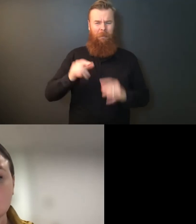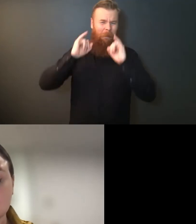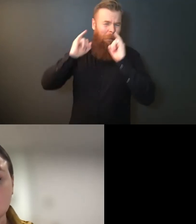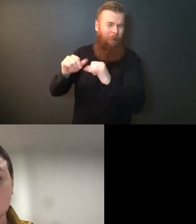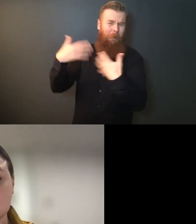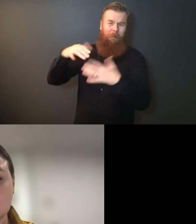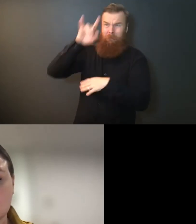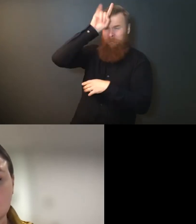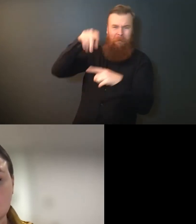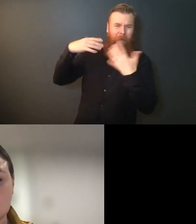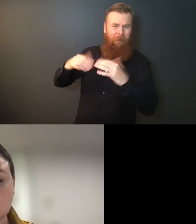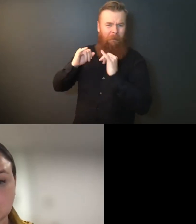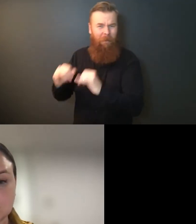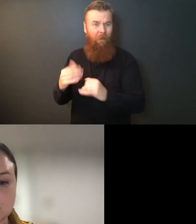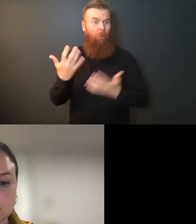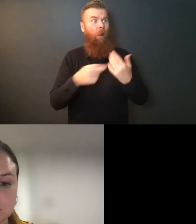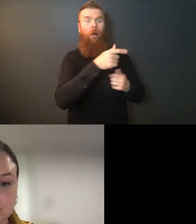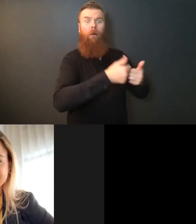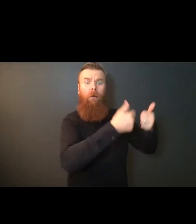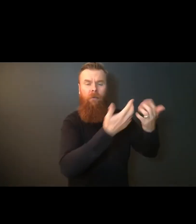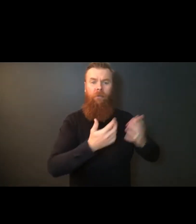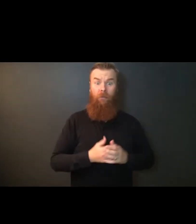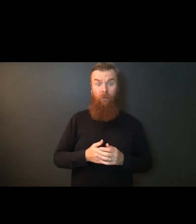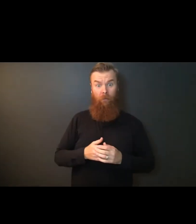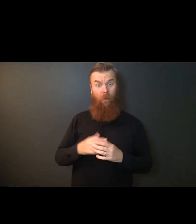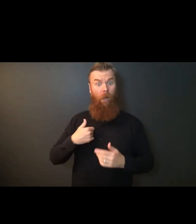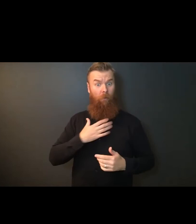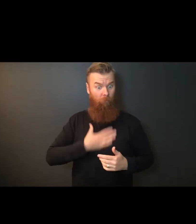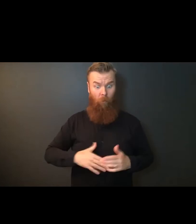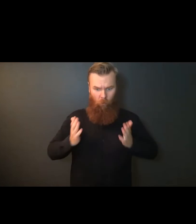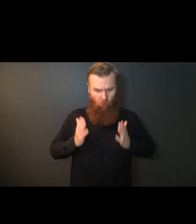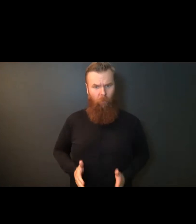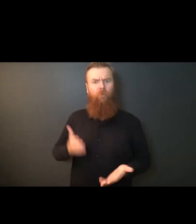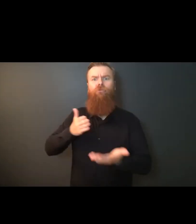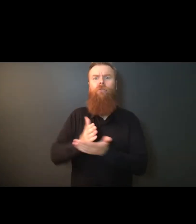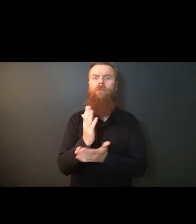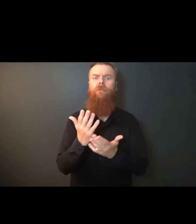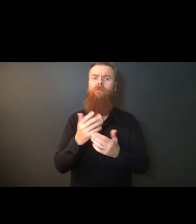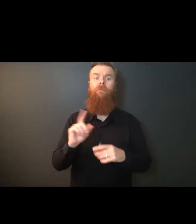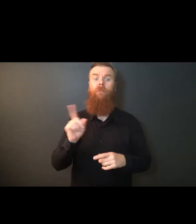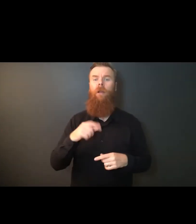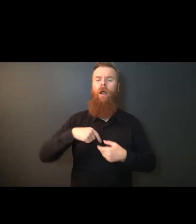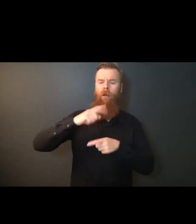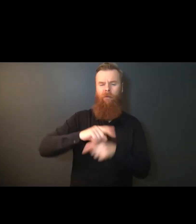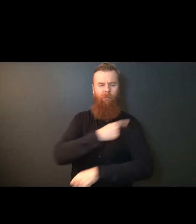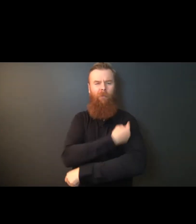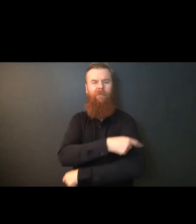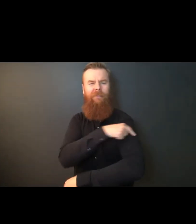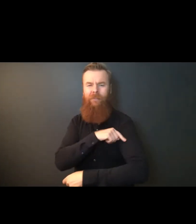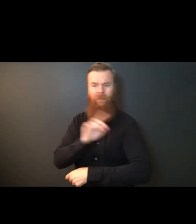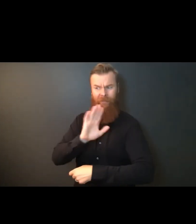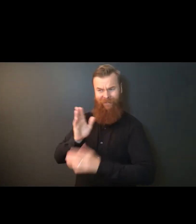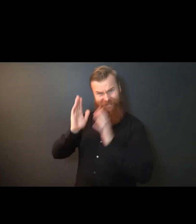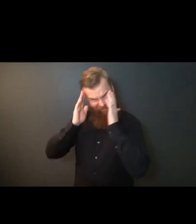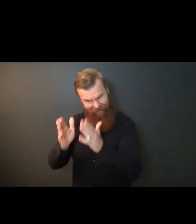definitely human rights model, not the medical, but really human rights model, not the charity. So definitely this